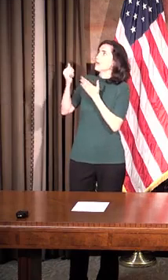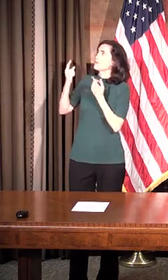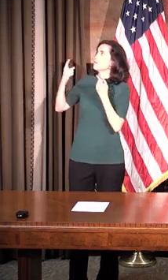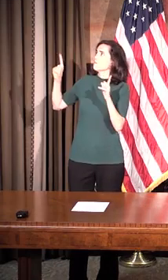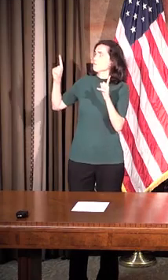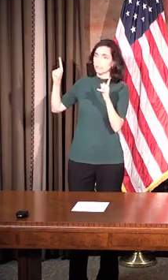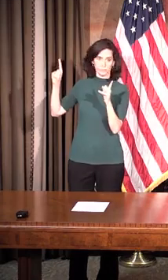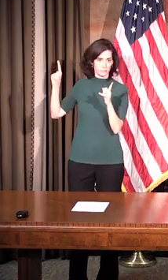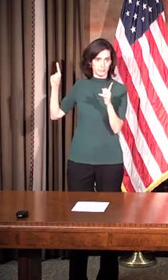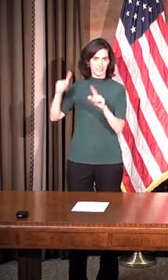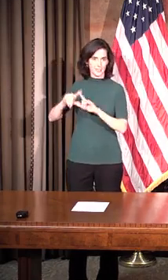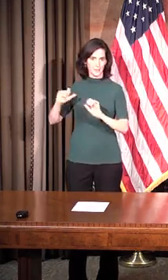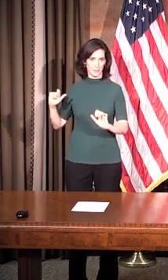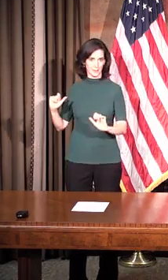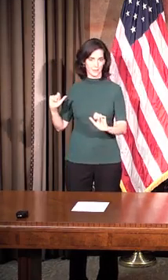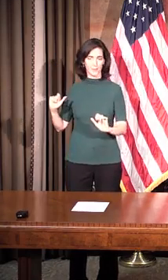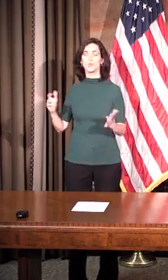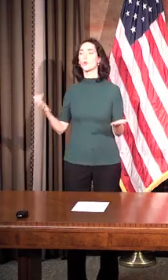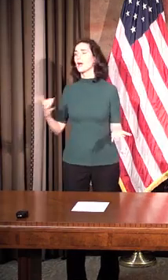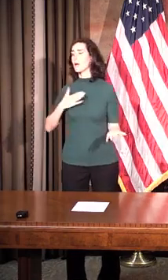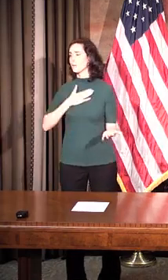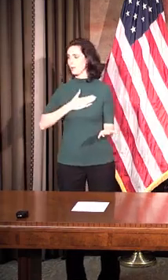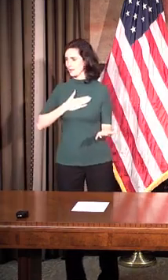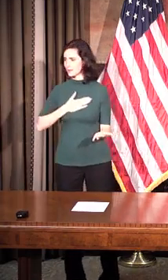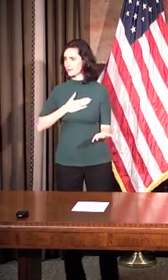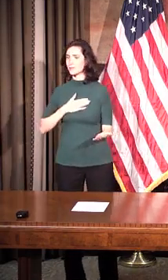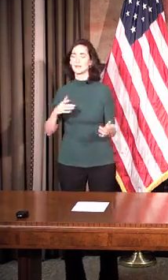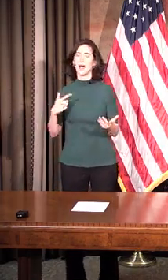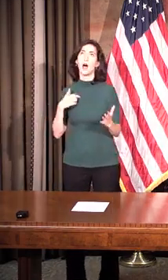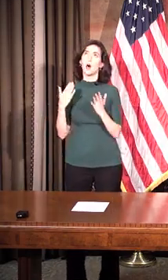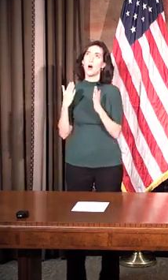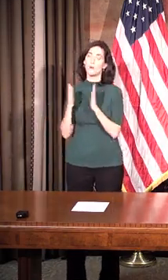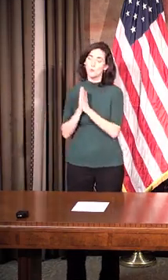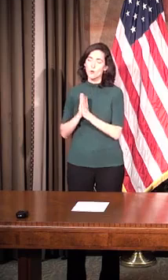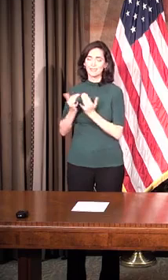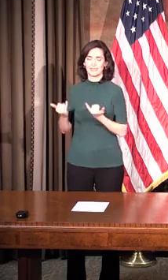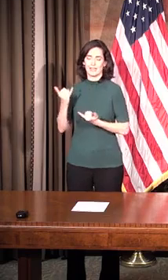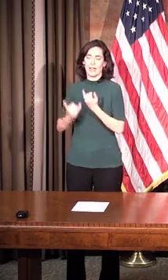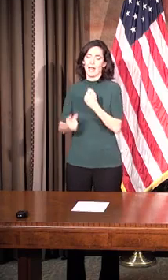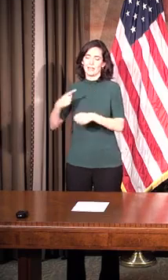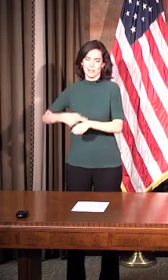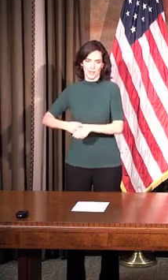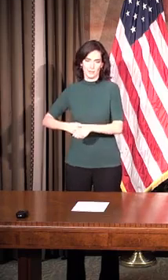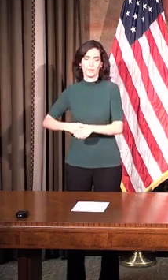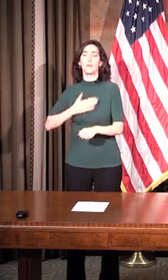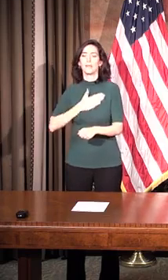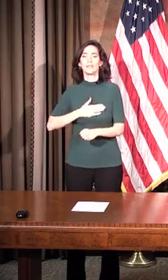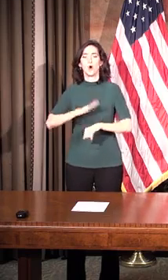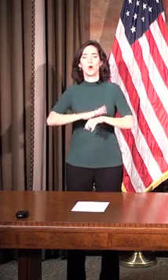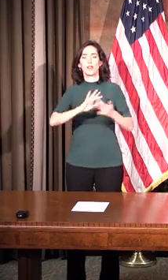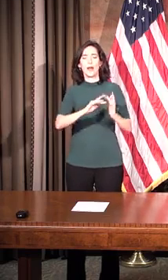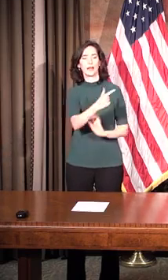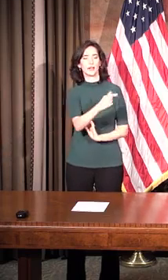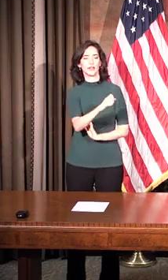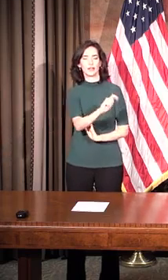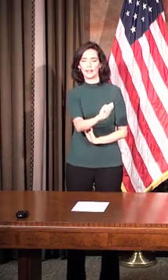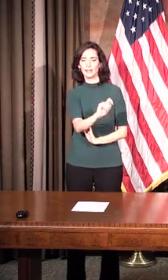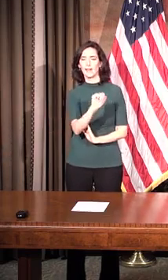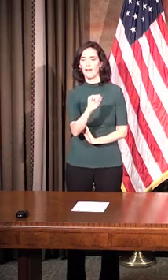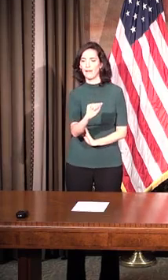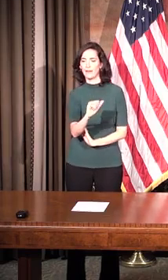you for what I pray is the last time this season. Visit getagameplan.org to make sure that